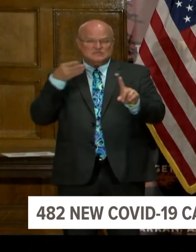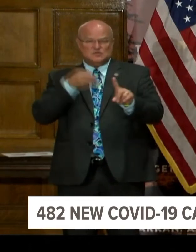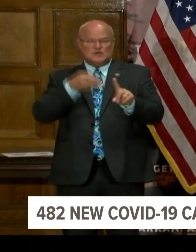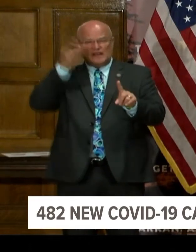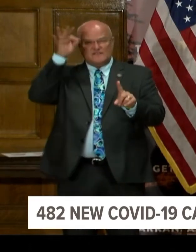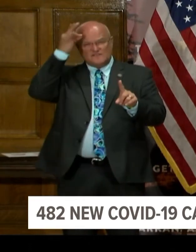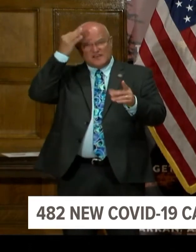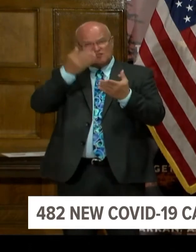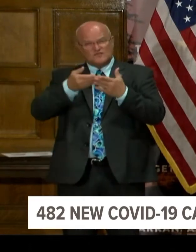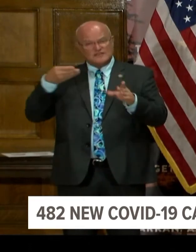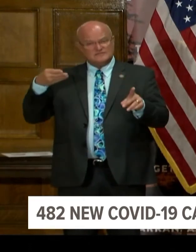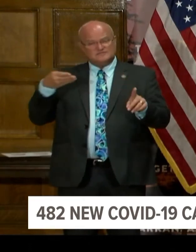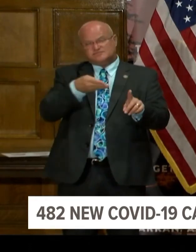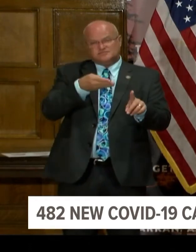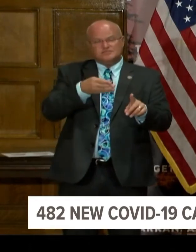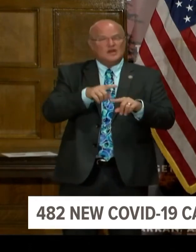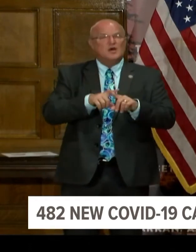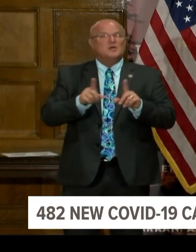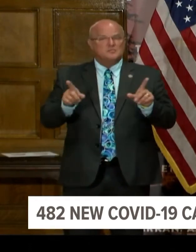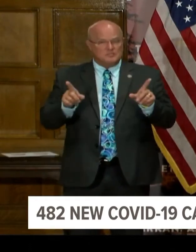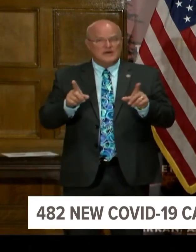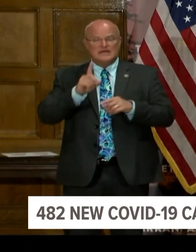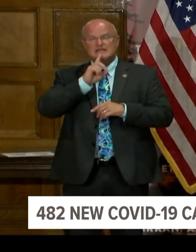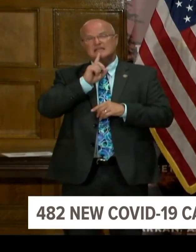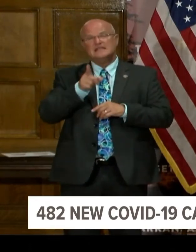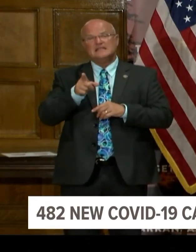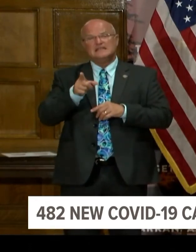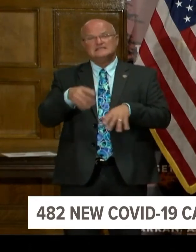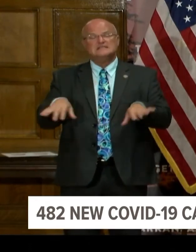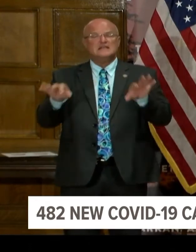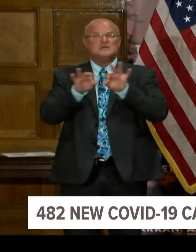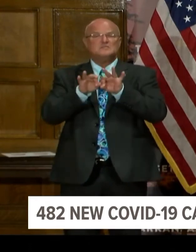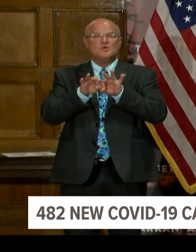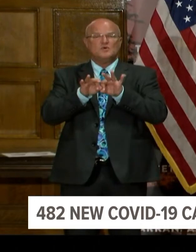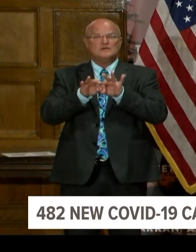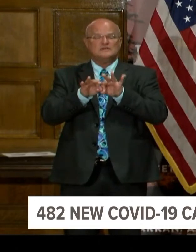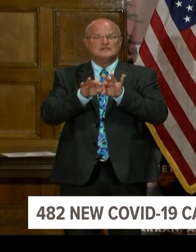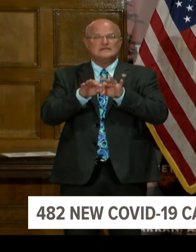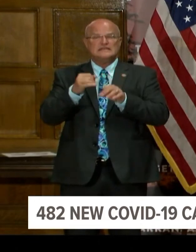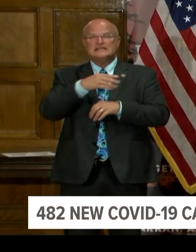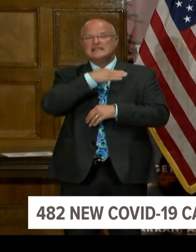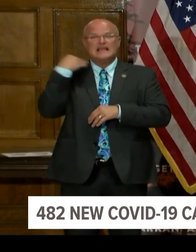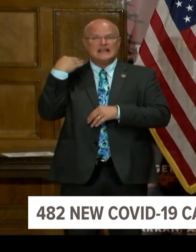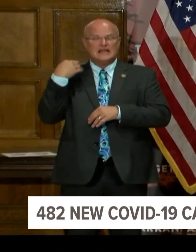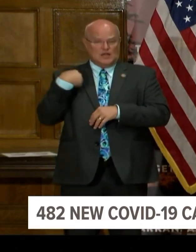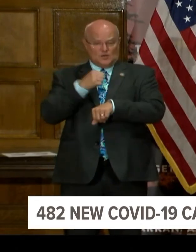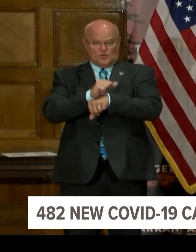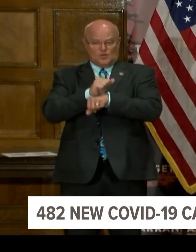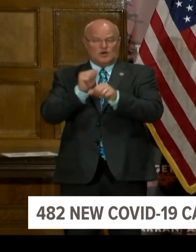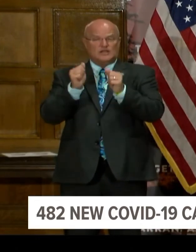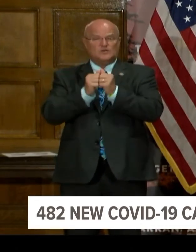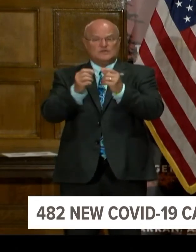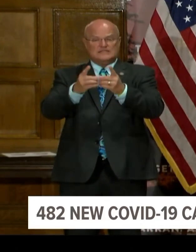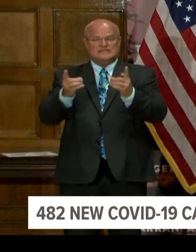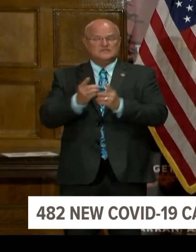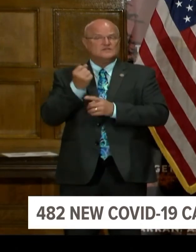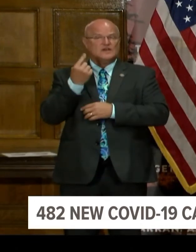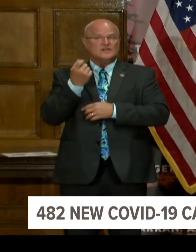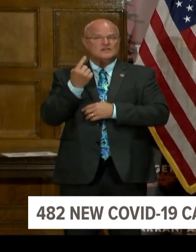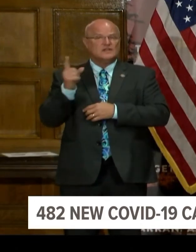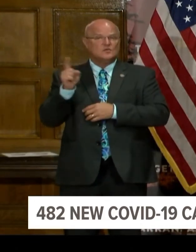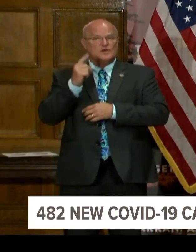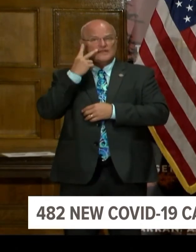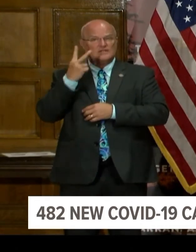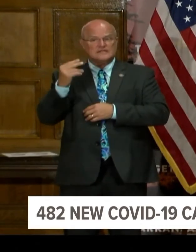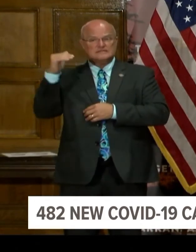federal funding impact on that. But it is an important deadline, and we are working with districts to understand where they are